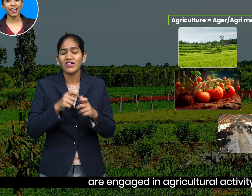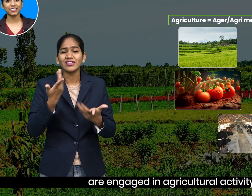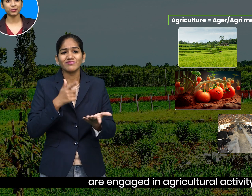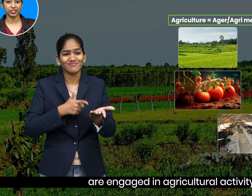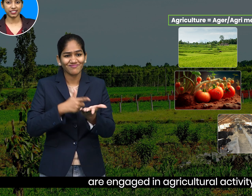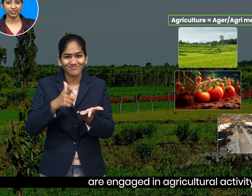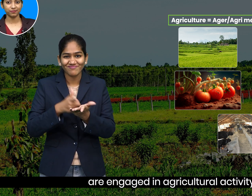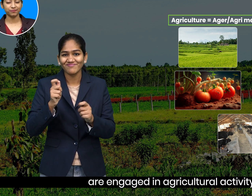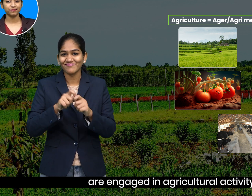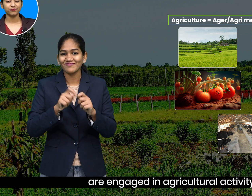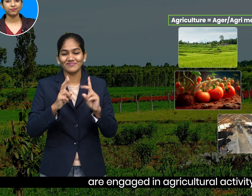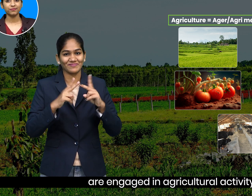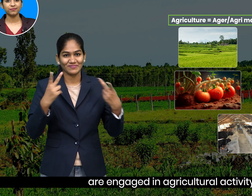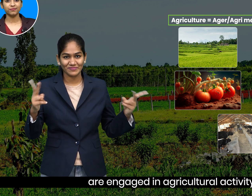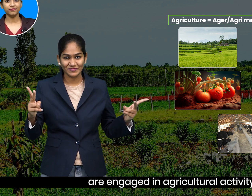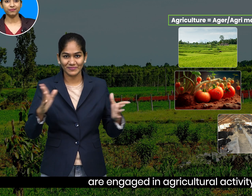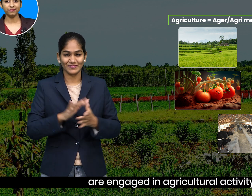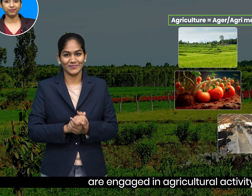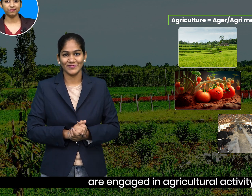agriculture activity.